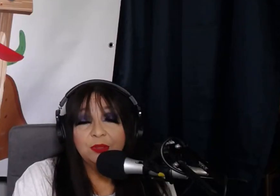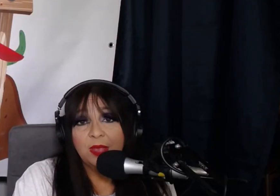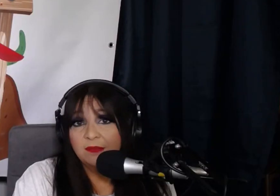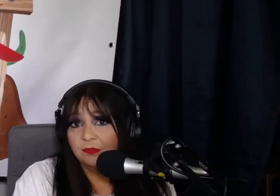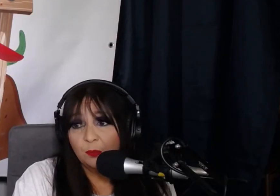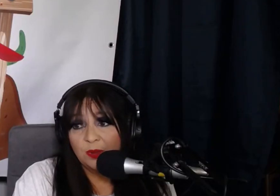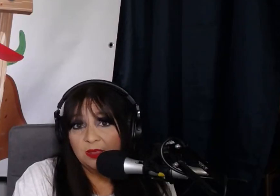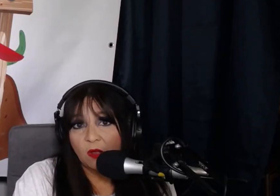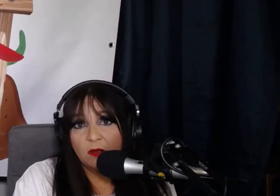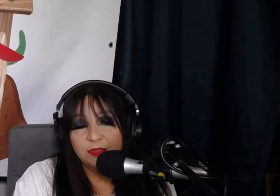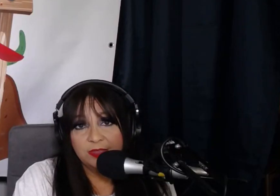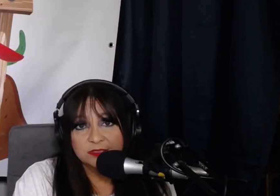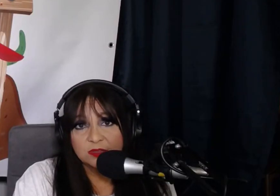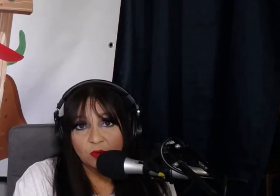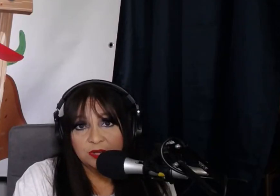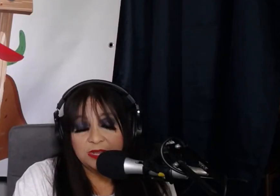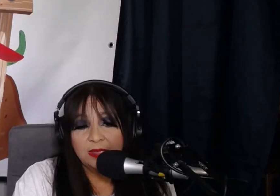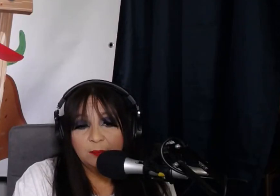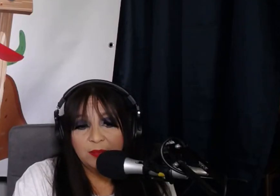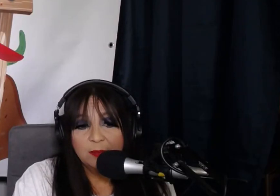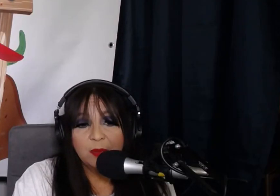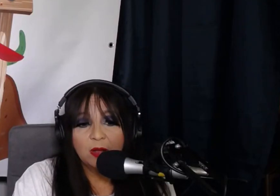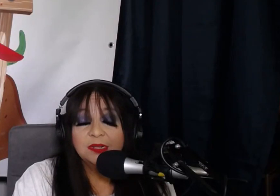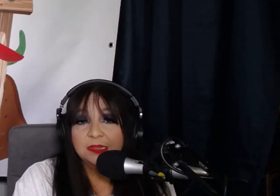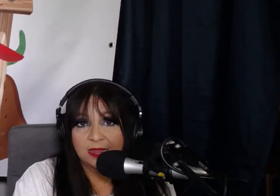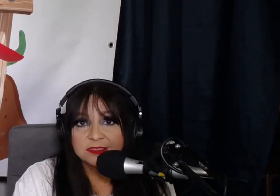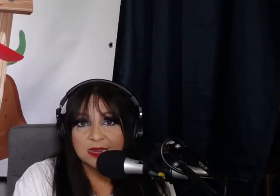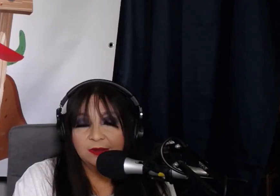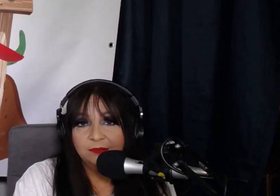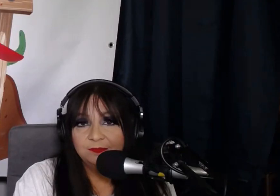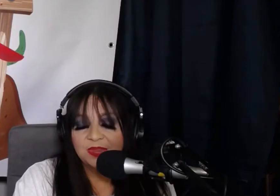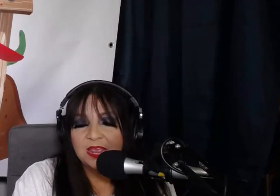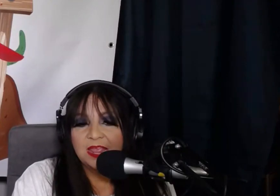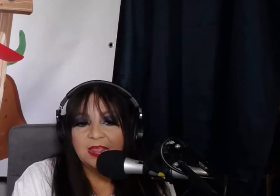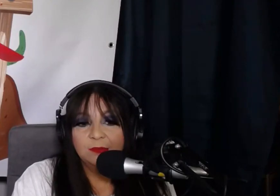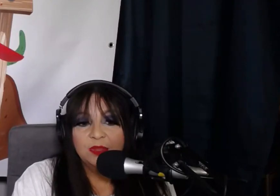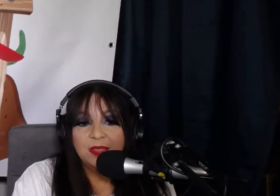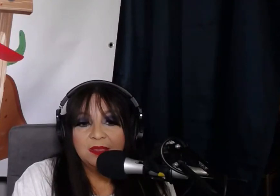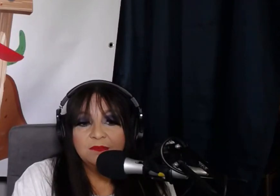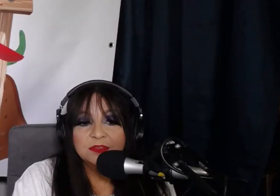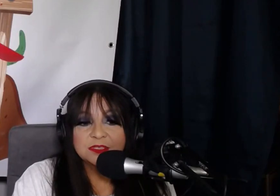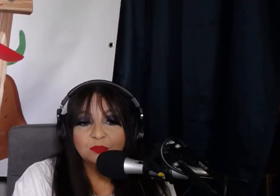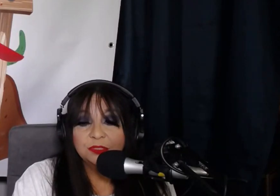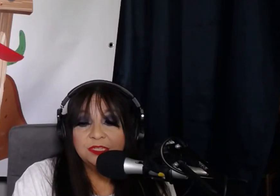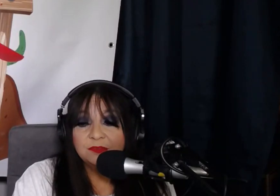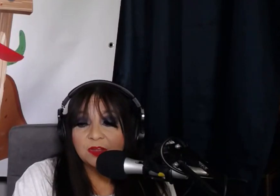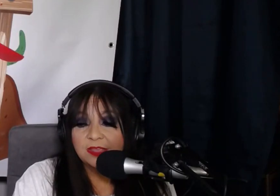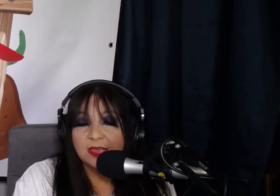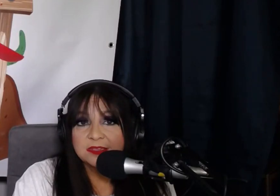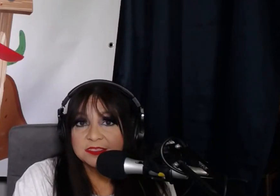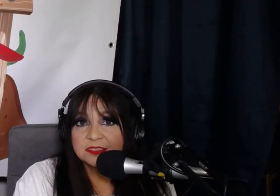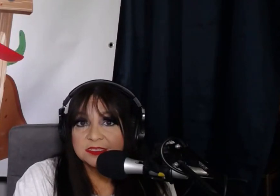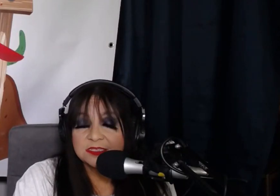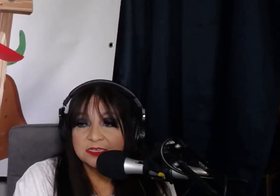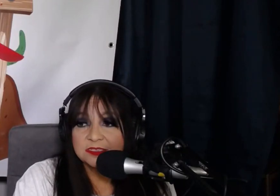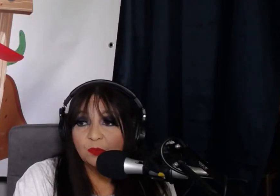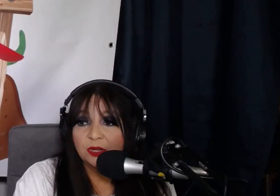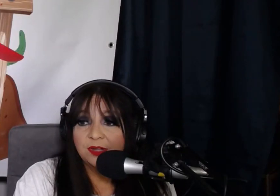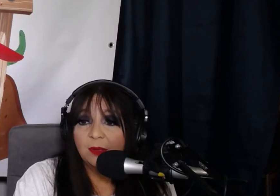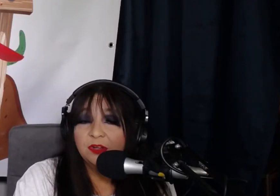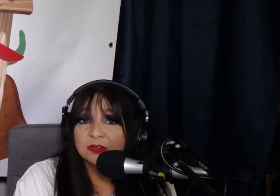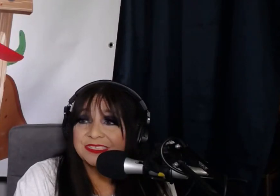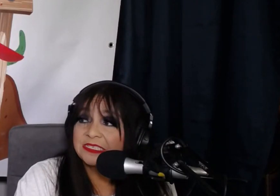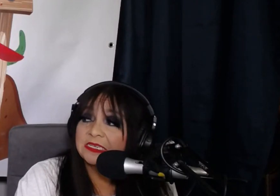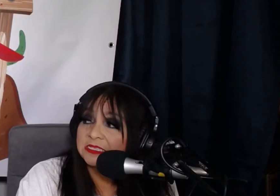here for you every week, all things corgi and pet parent lifestyle. And we have some really fun guests this season.